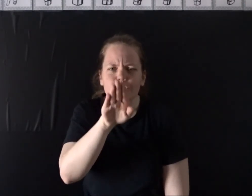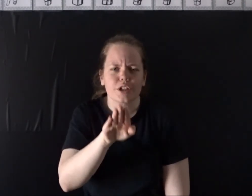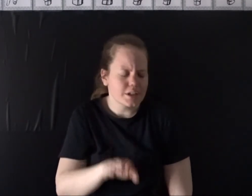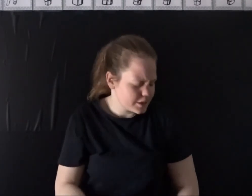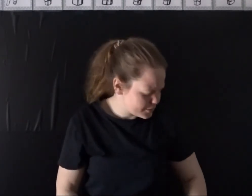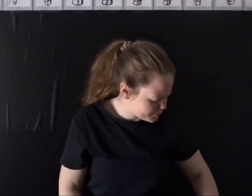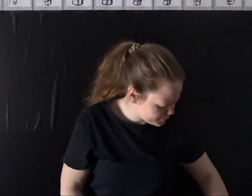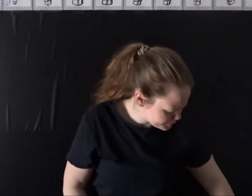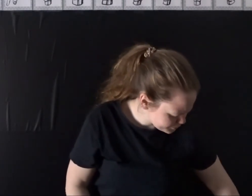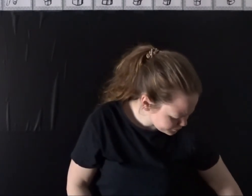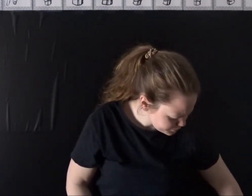Frustrated.